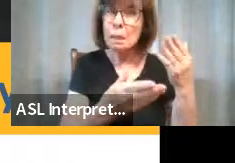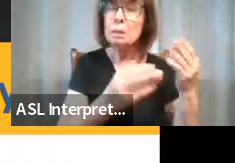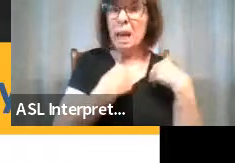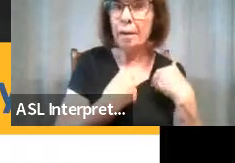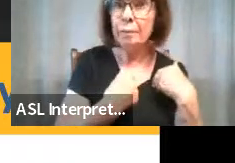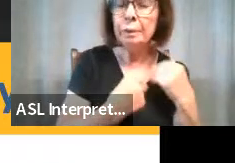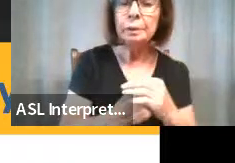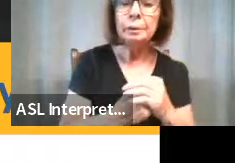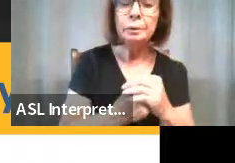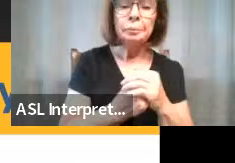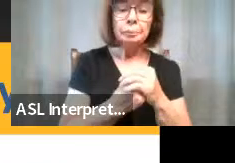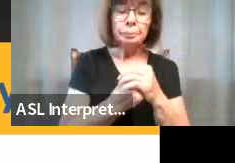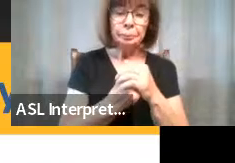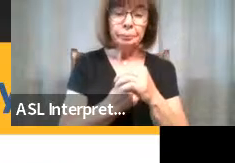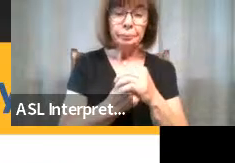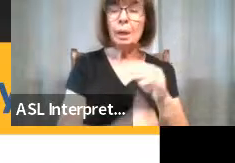are